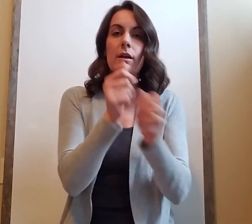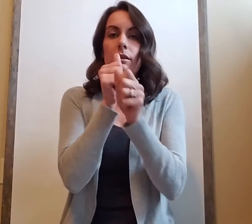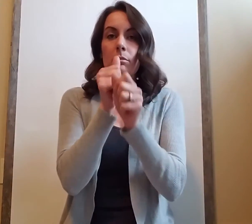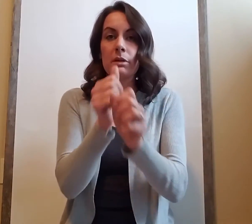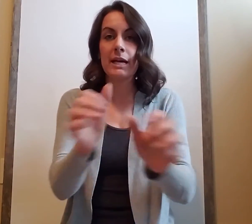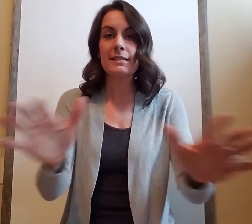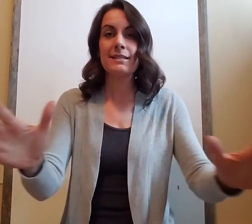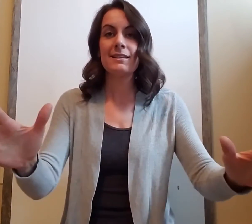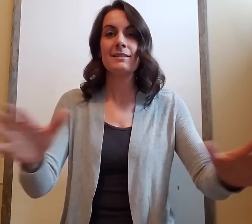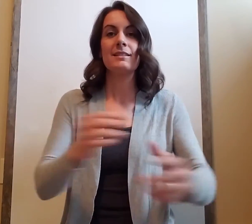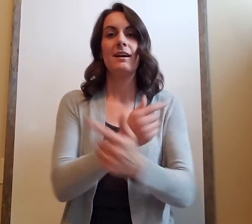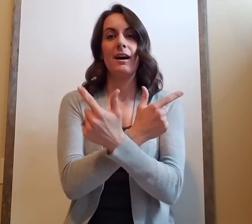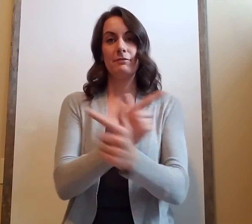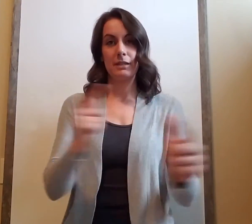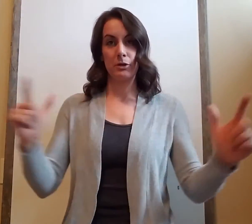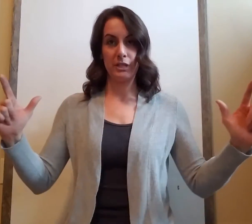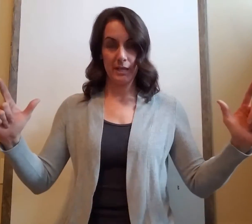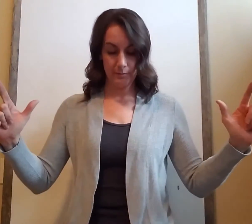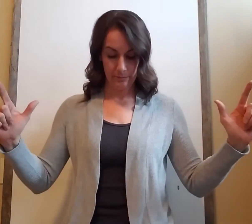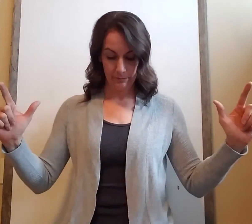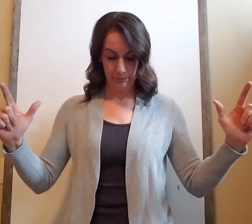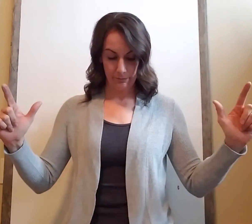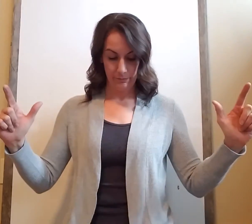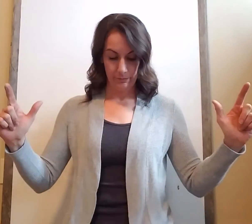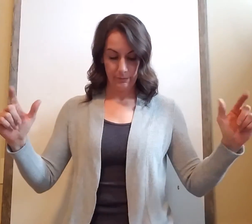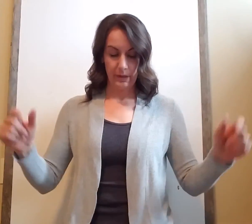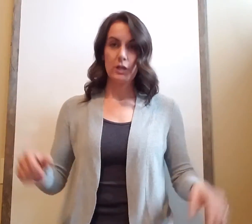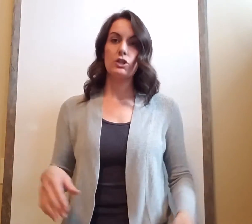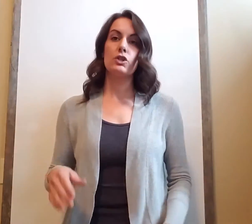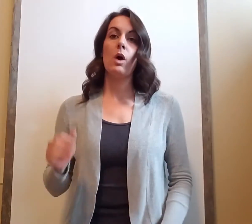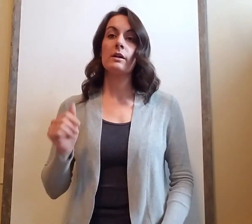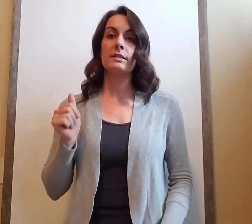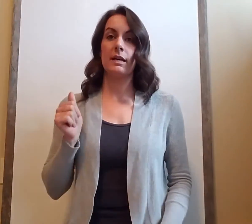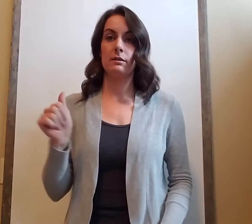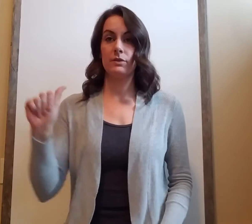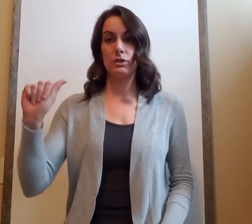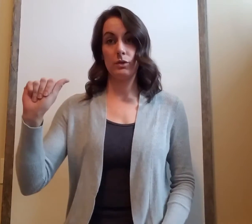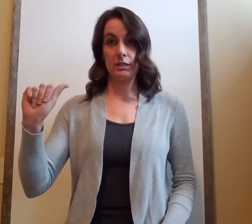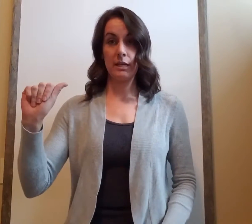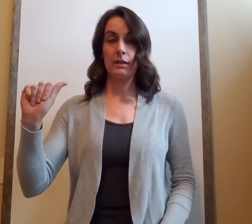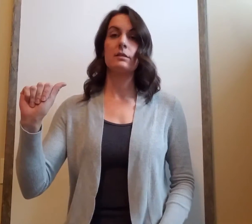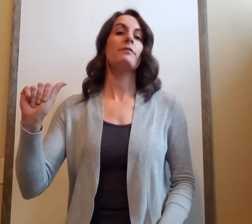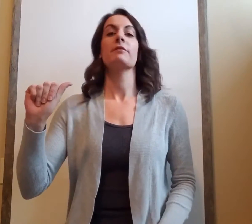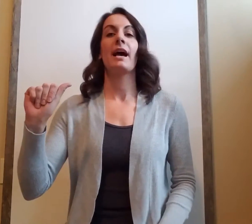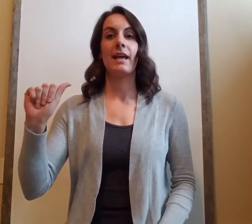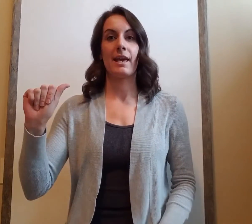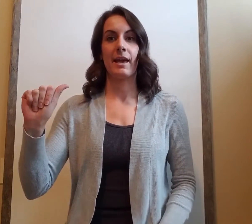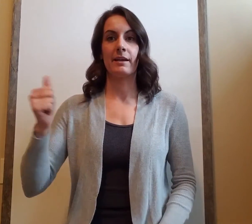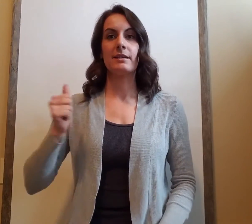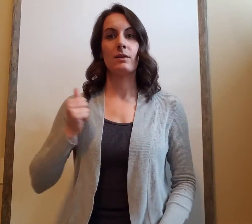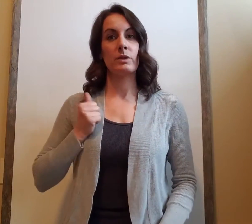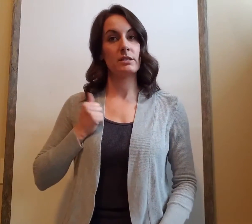the blessings of liberty. To ourselves. So this again is our flat A hand, and we